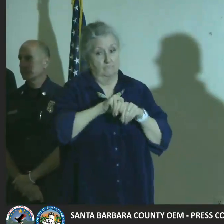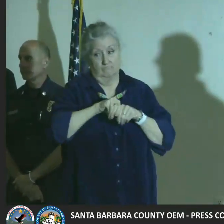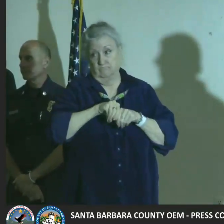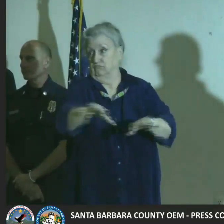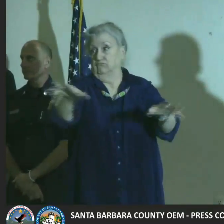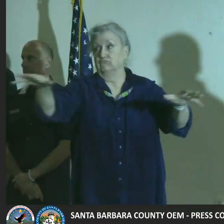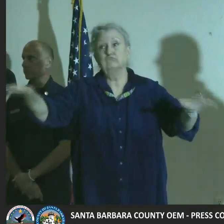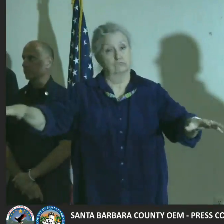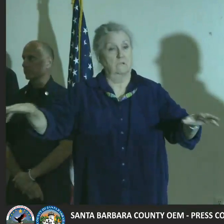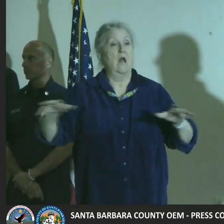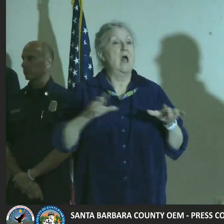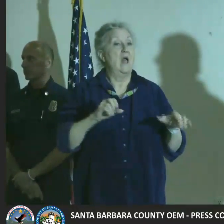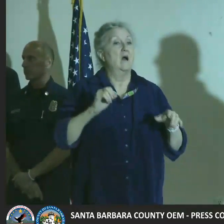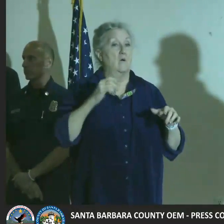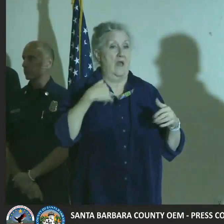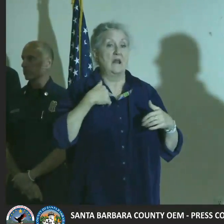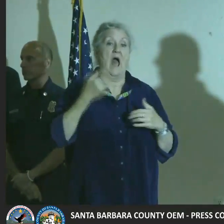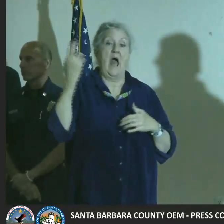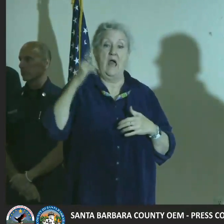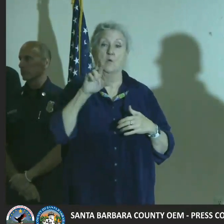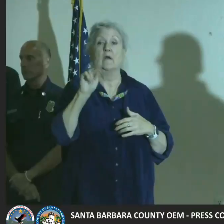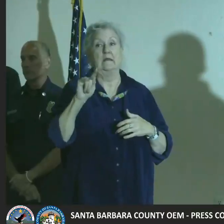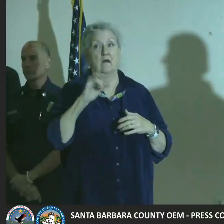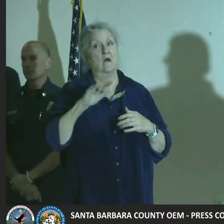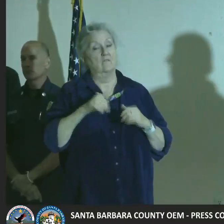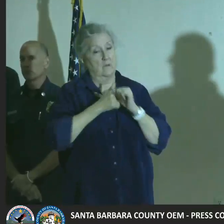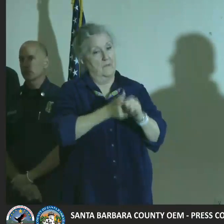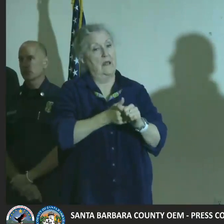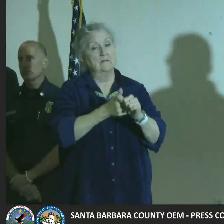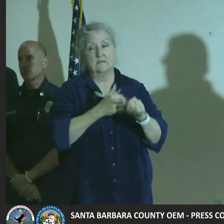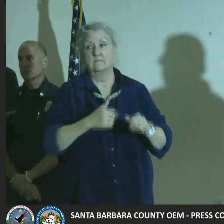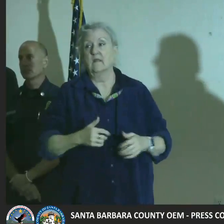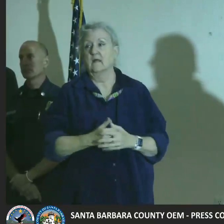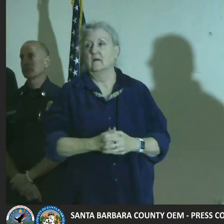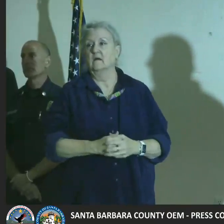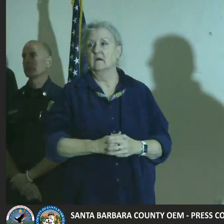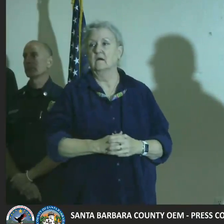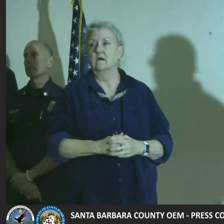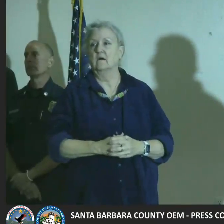out to people, and we did have a high rate of compliance.